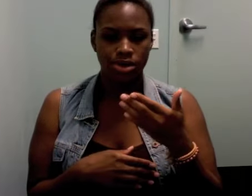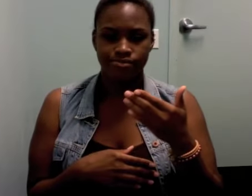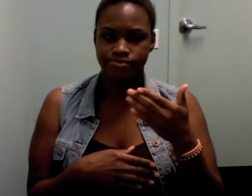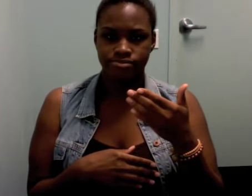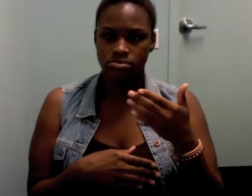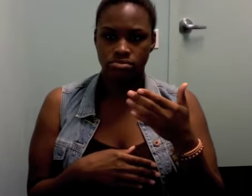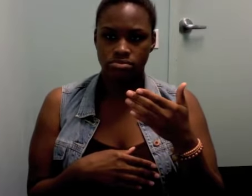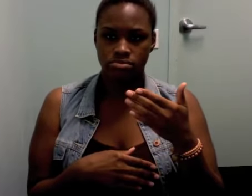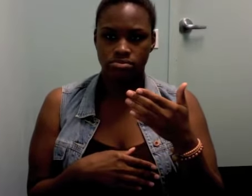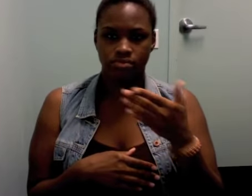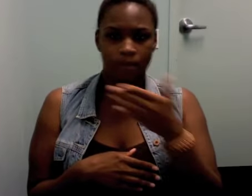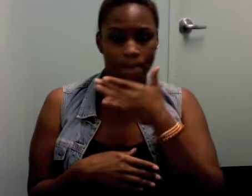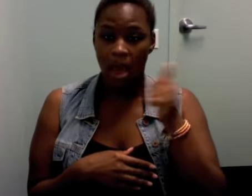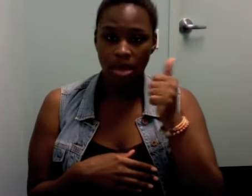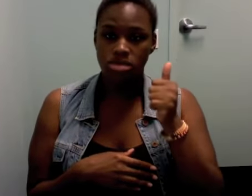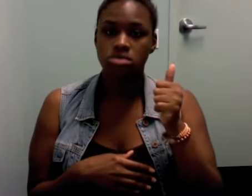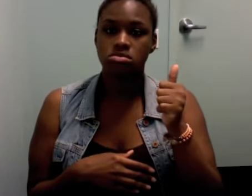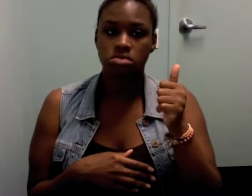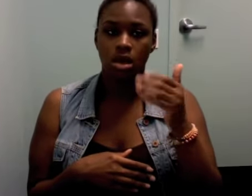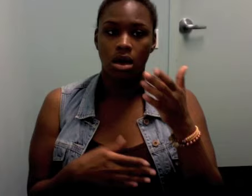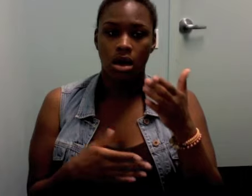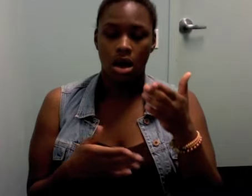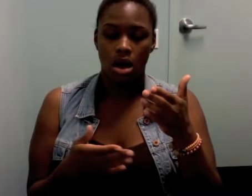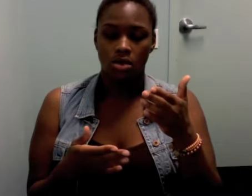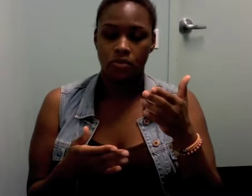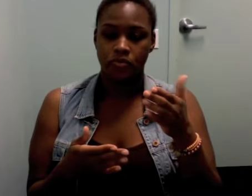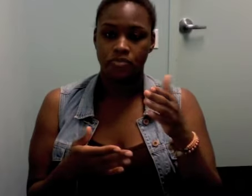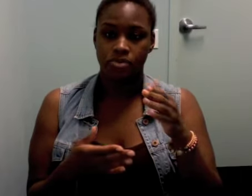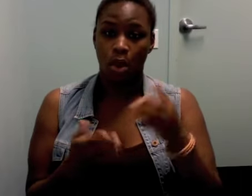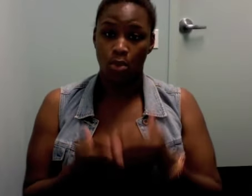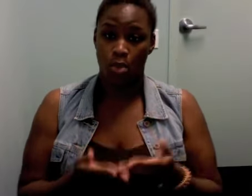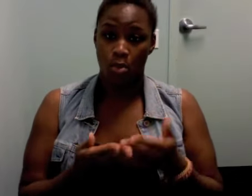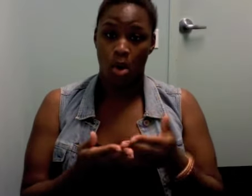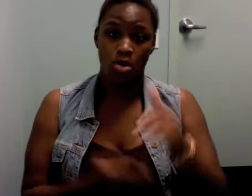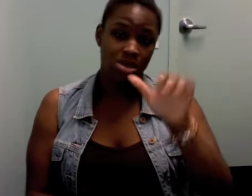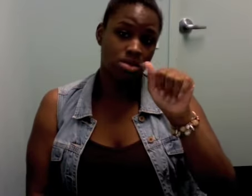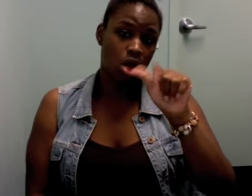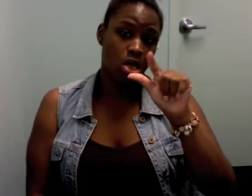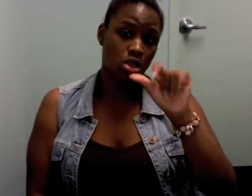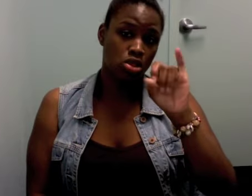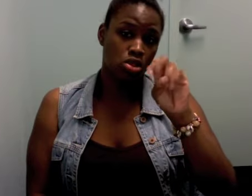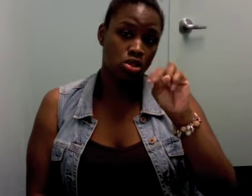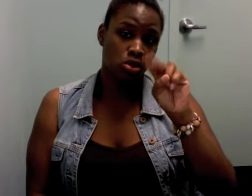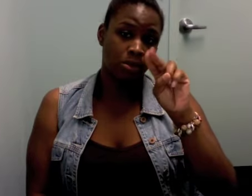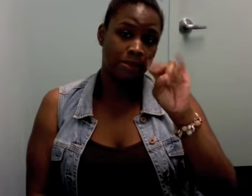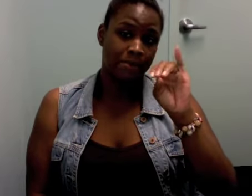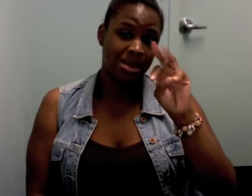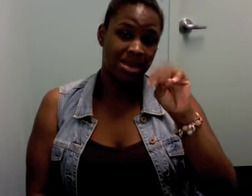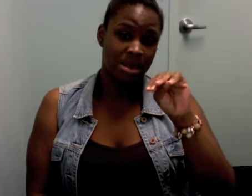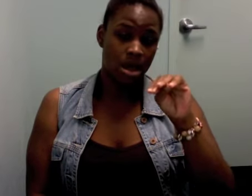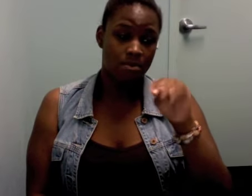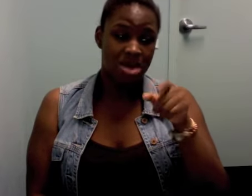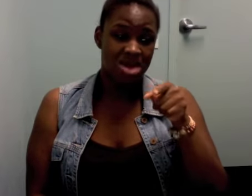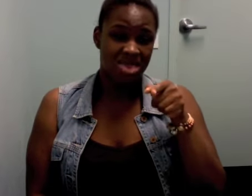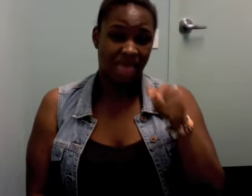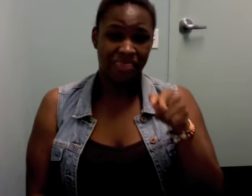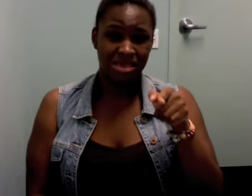And Grumman 17 standard there's probably more of those made than any other canoe out there, and don't have